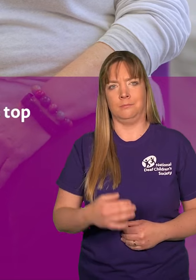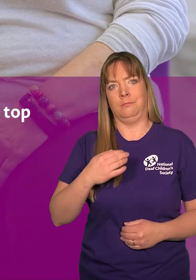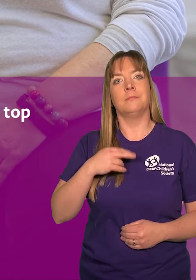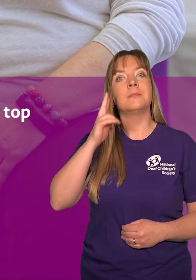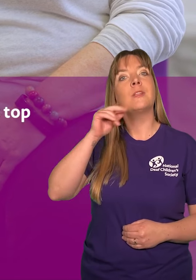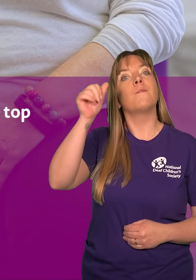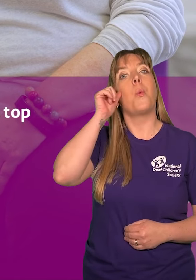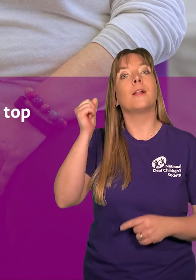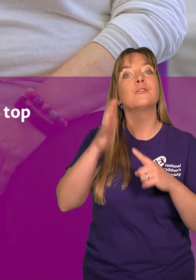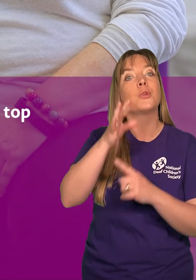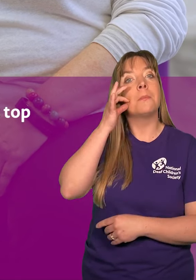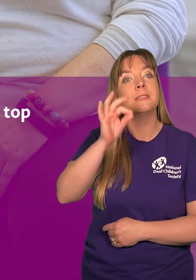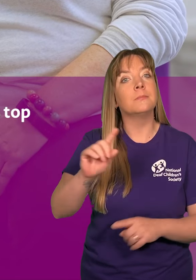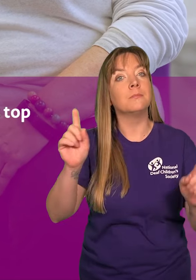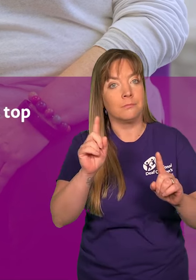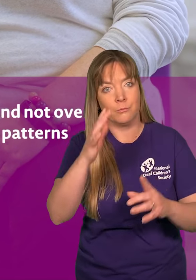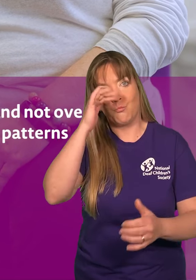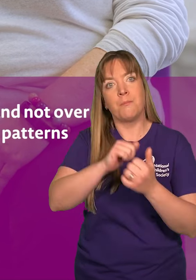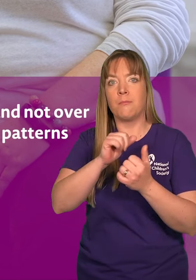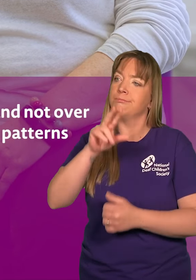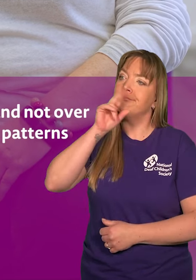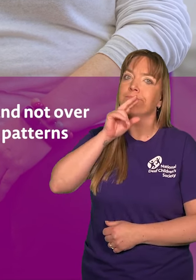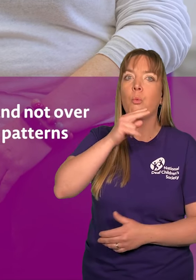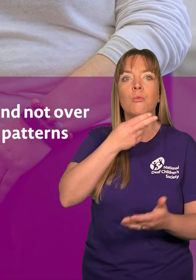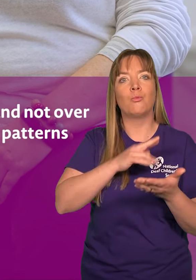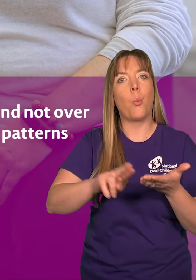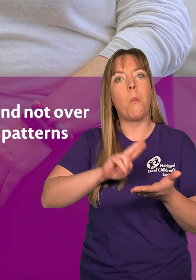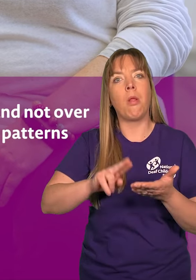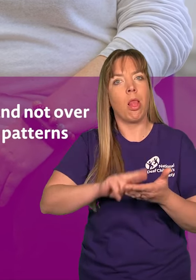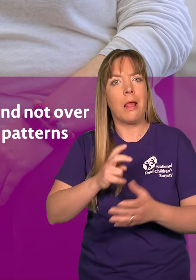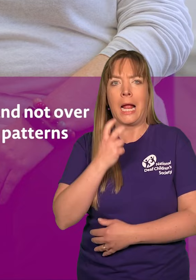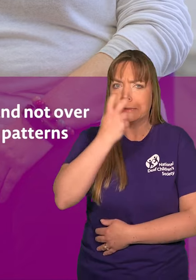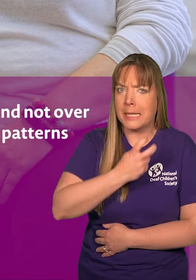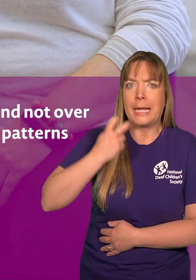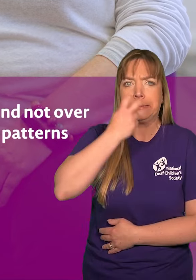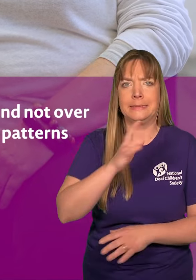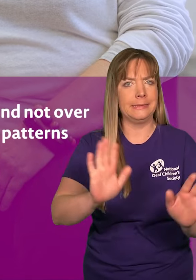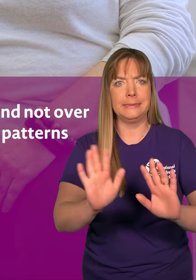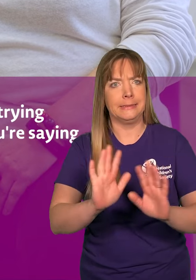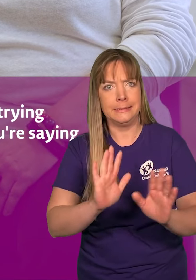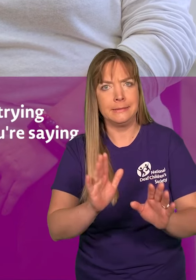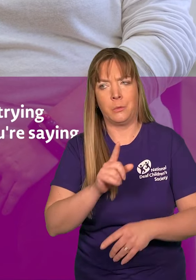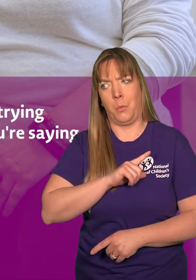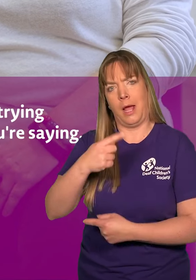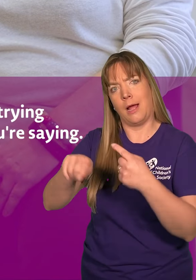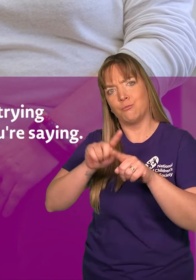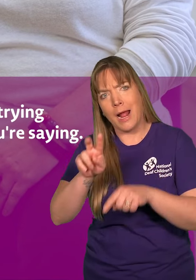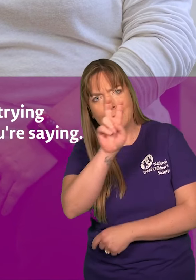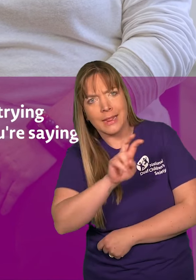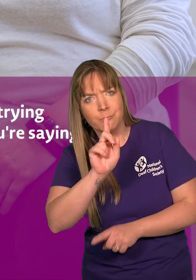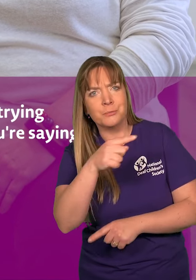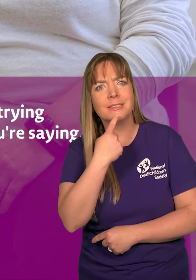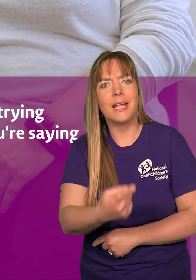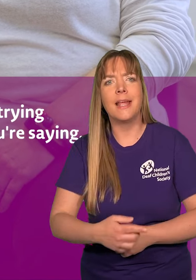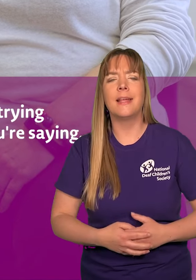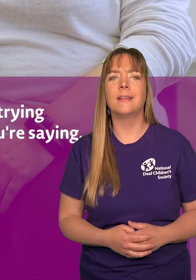My deaf awareness top tip is to remember to speak normally and not over-exaggerate your lip patterns when somebody is trying to lip